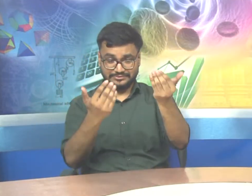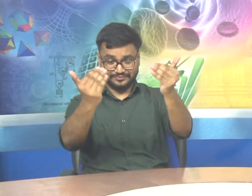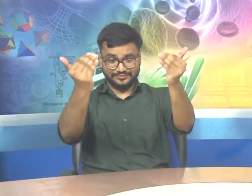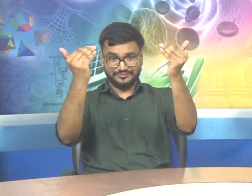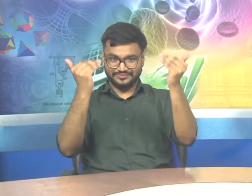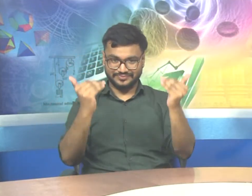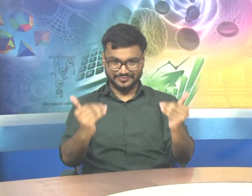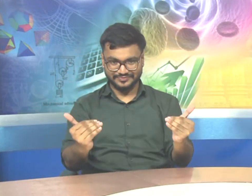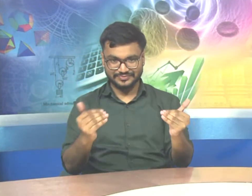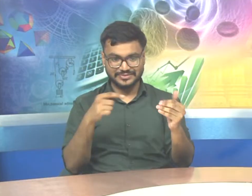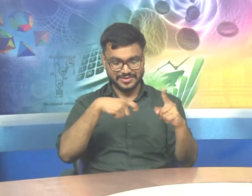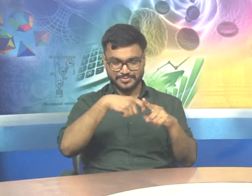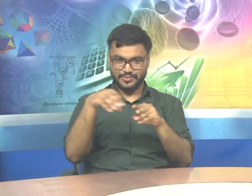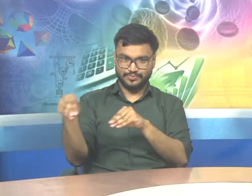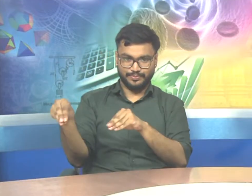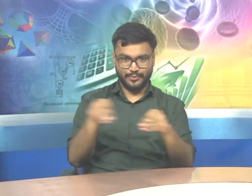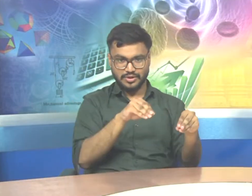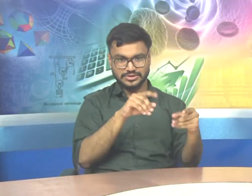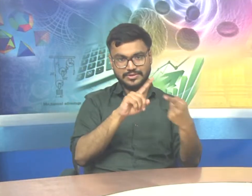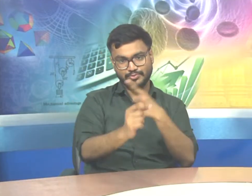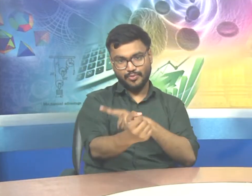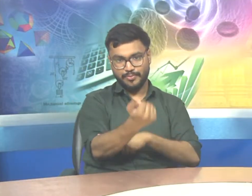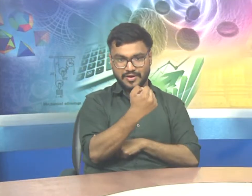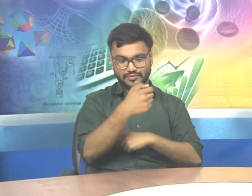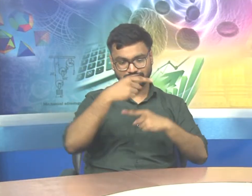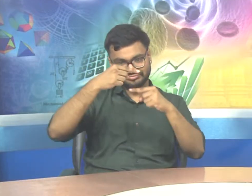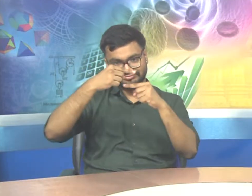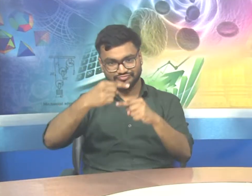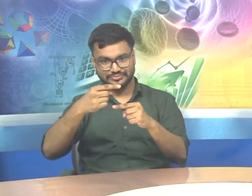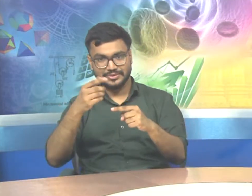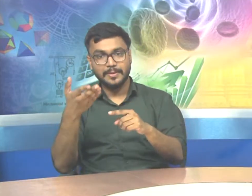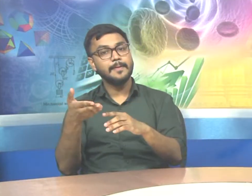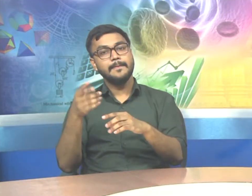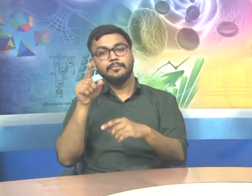and we can write it same as written on the screen.